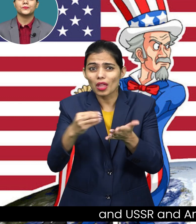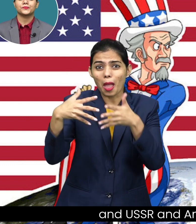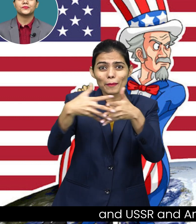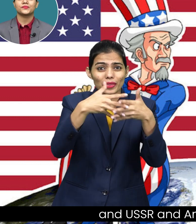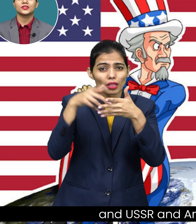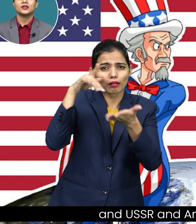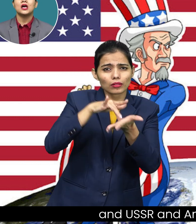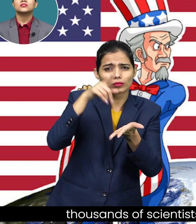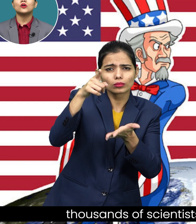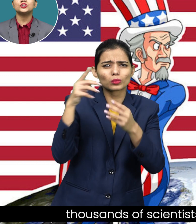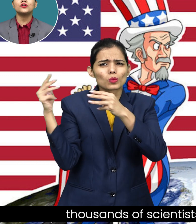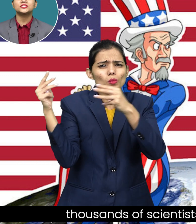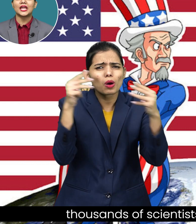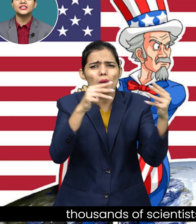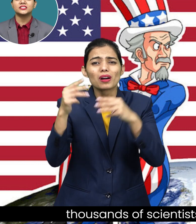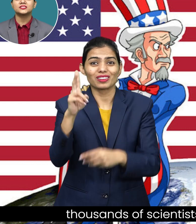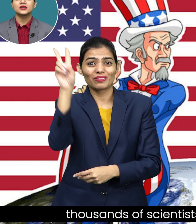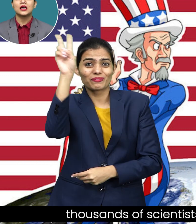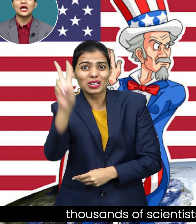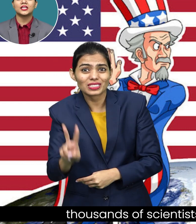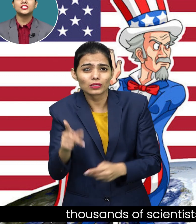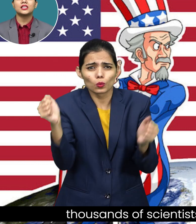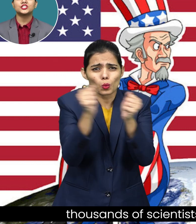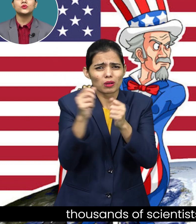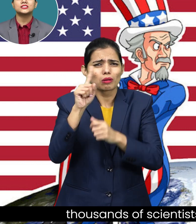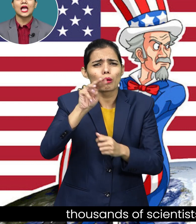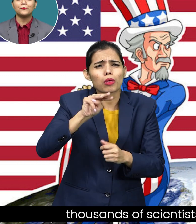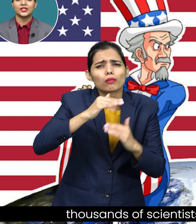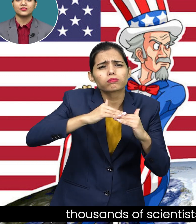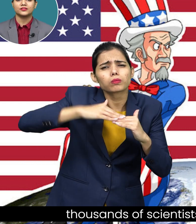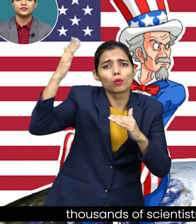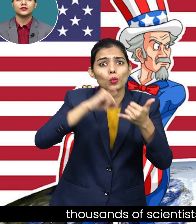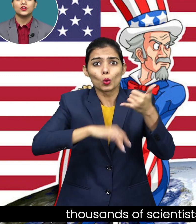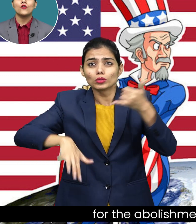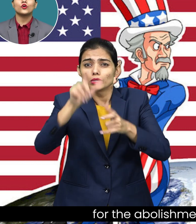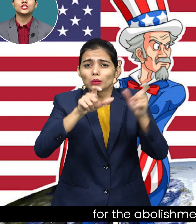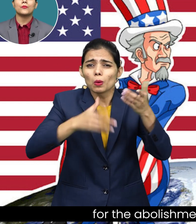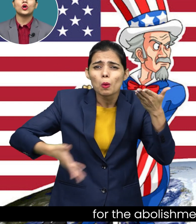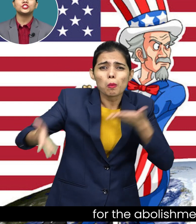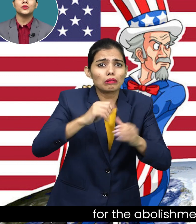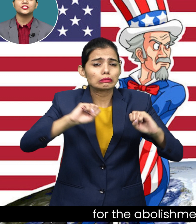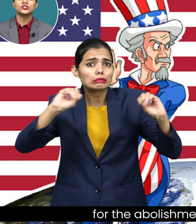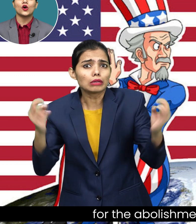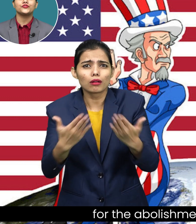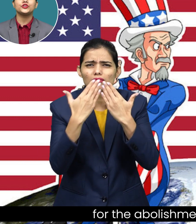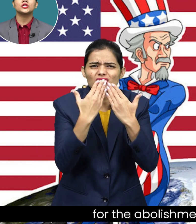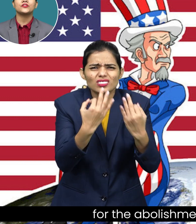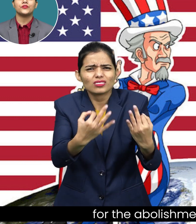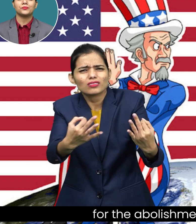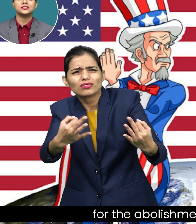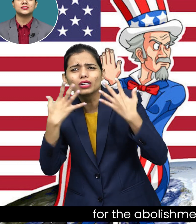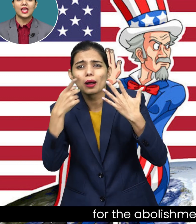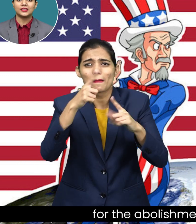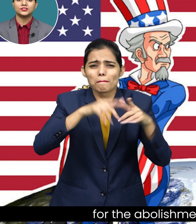Vietnam, thousands of scientists and intellectuals campaigned for the abolishment of